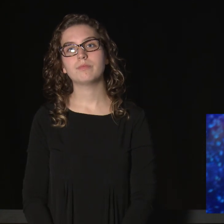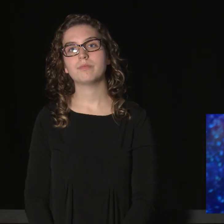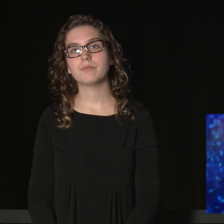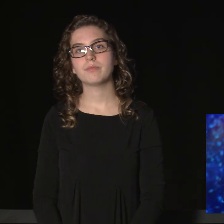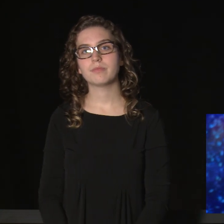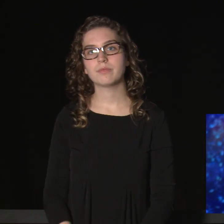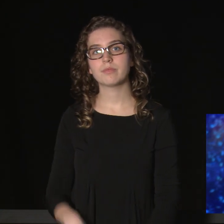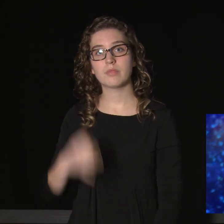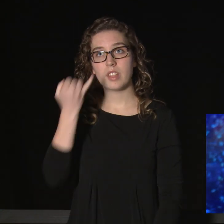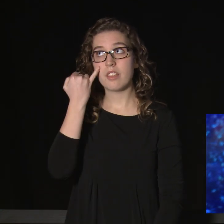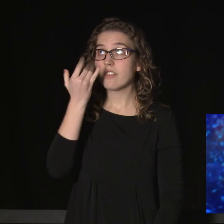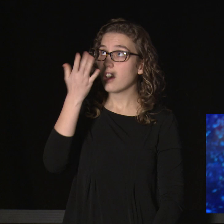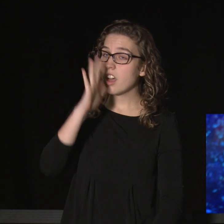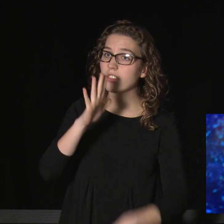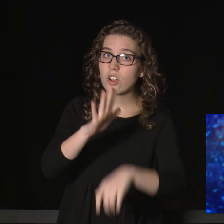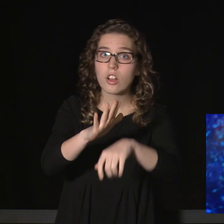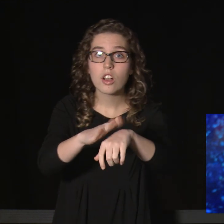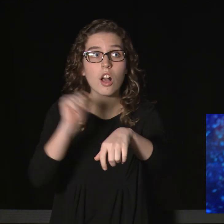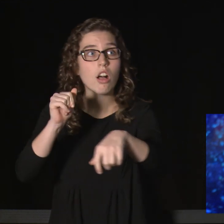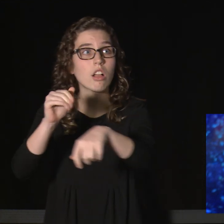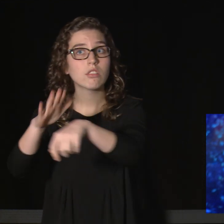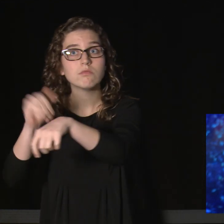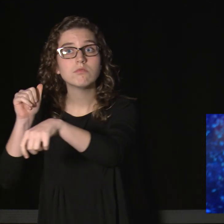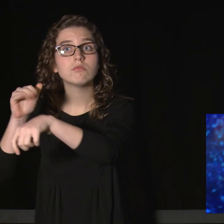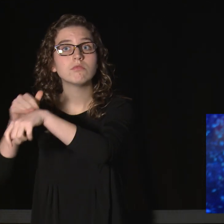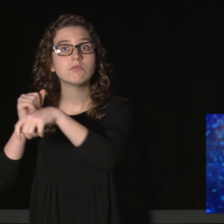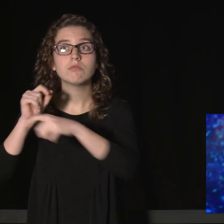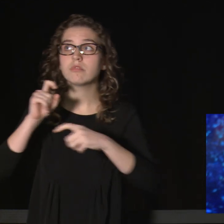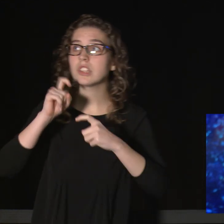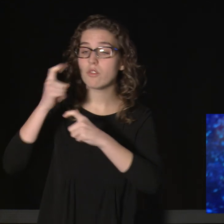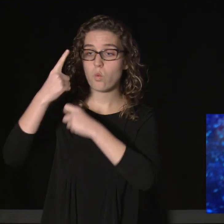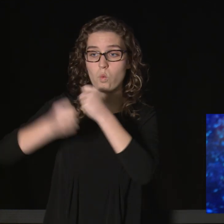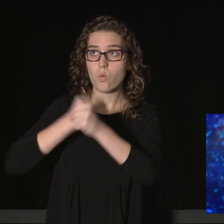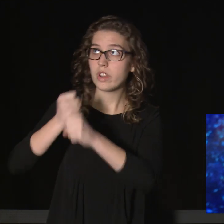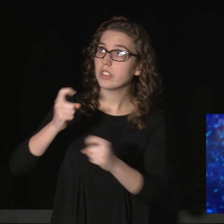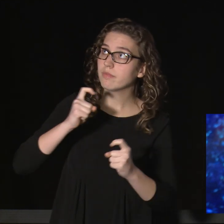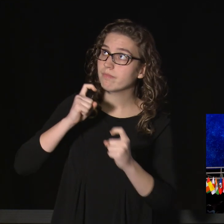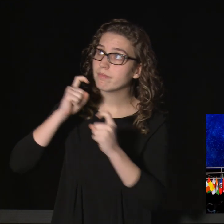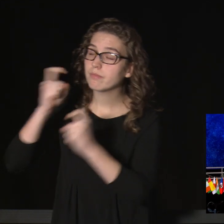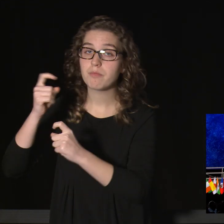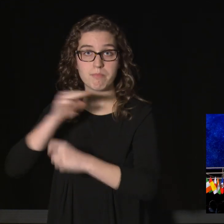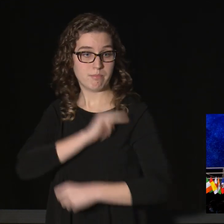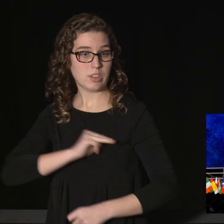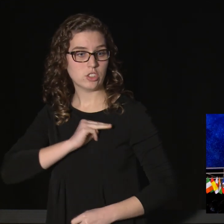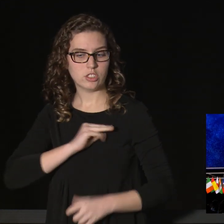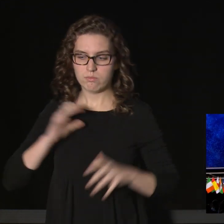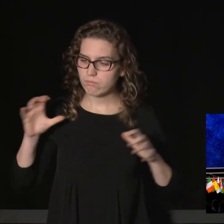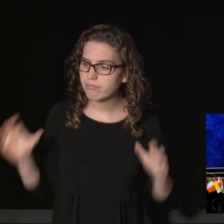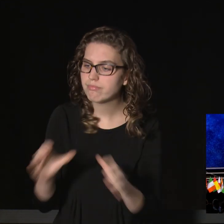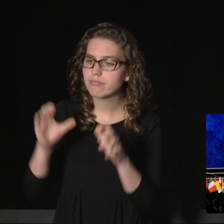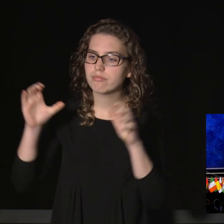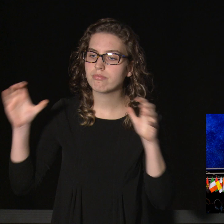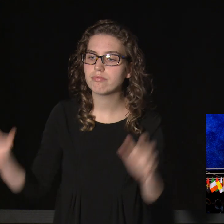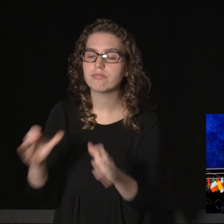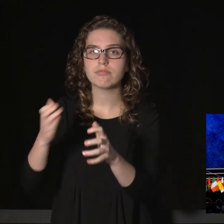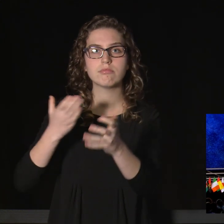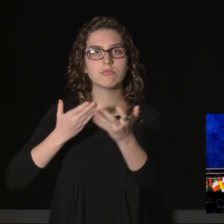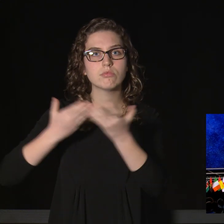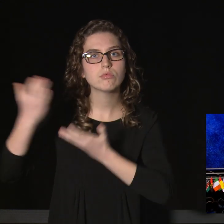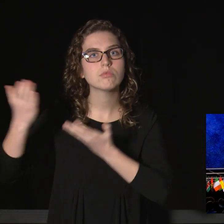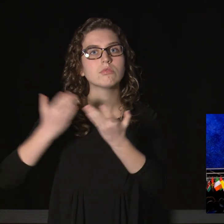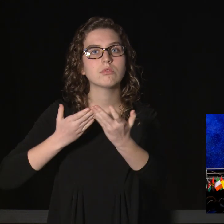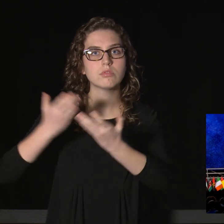If God is calling you to give 1 year in missions, 1 year towards aggressive service,